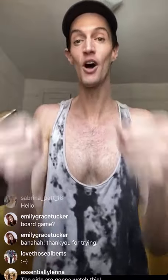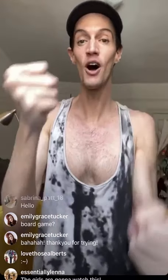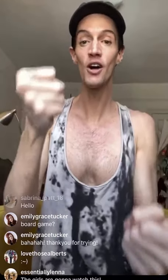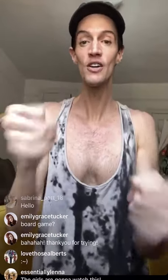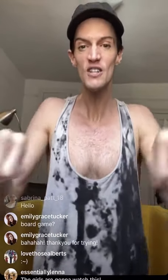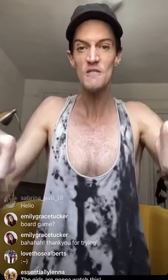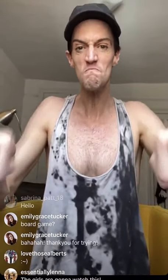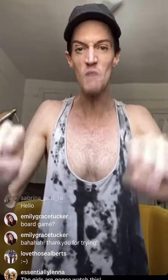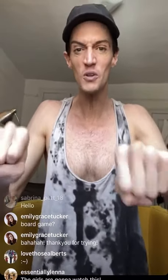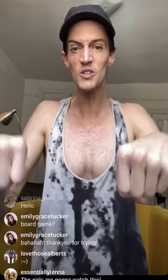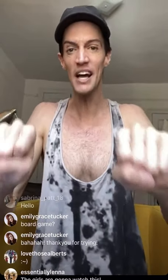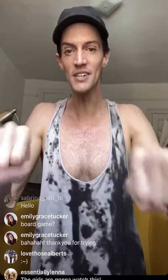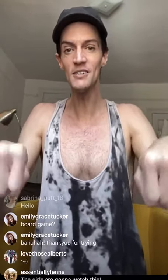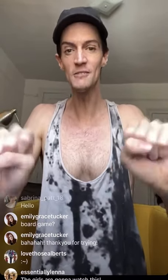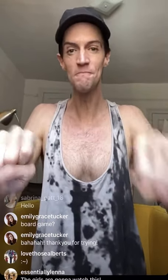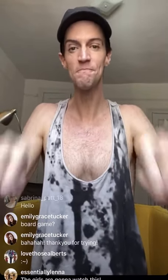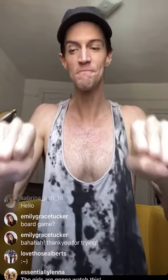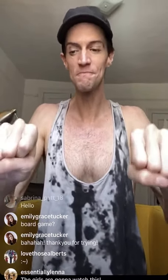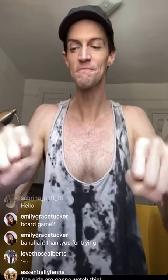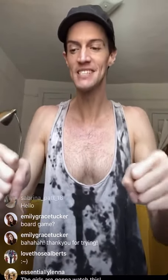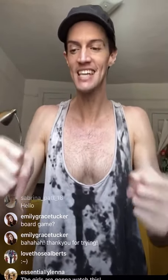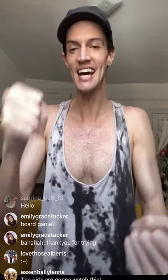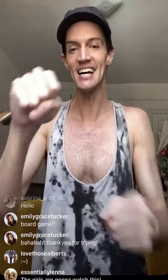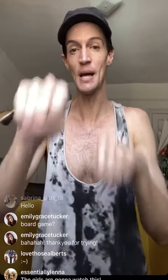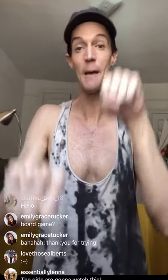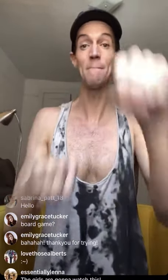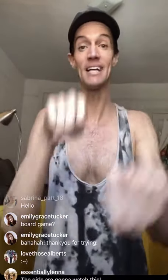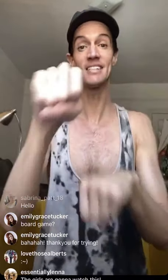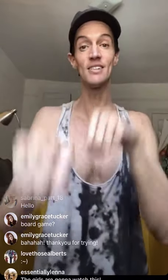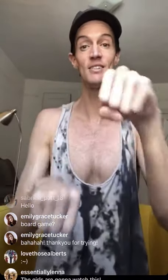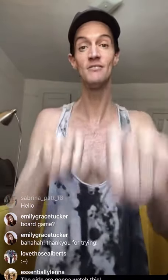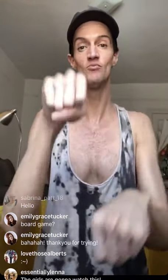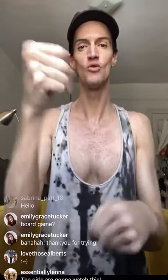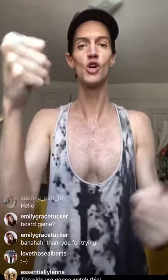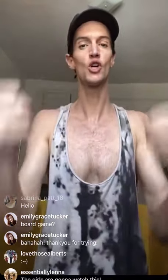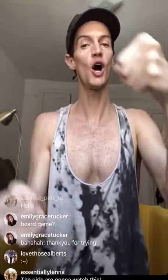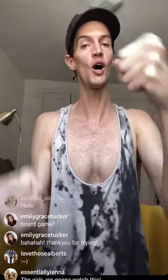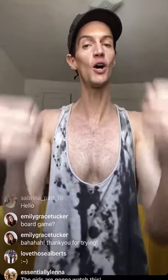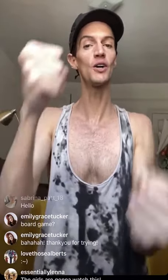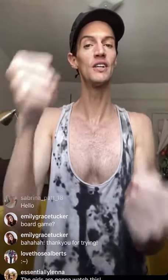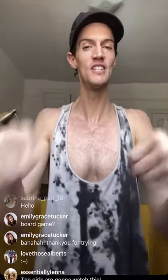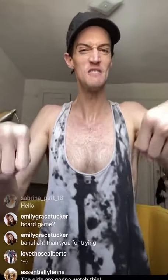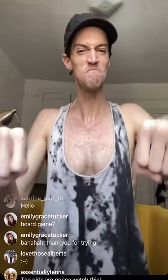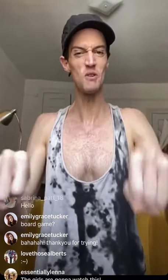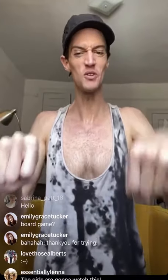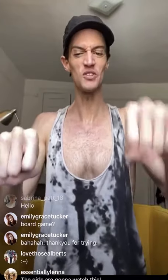car, motorcycle. Yeah, bicycle, car,